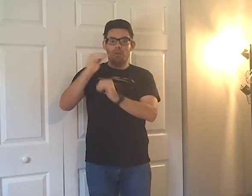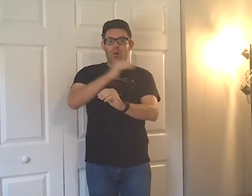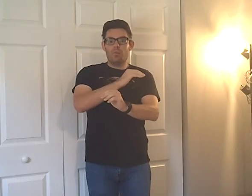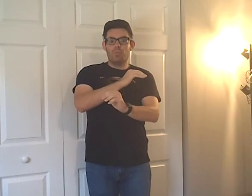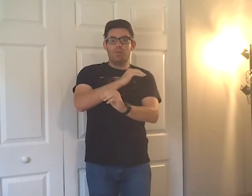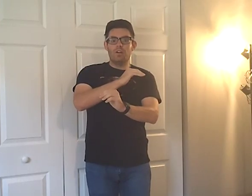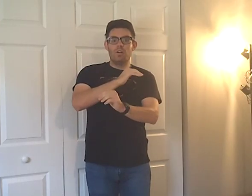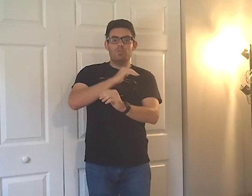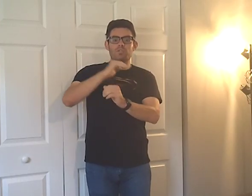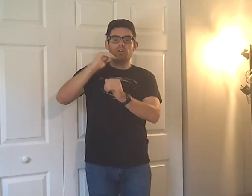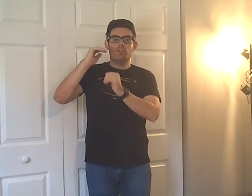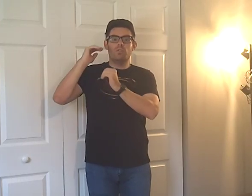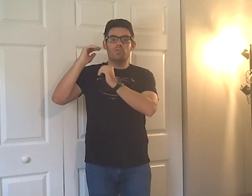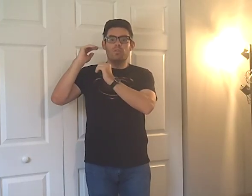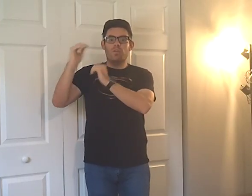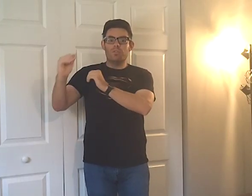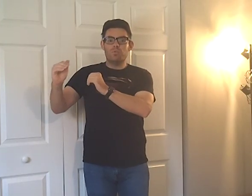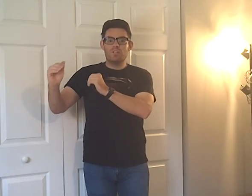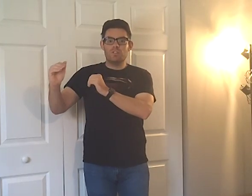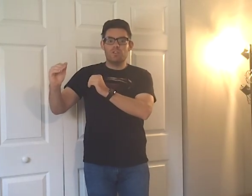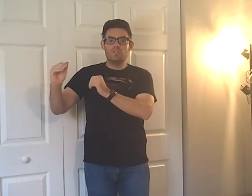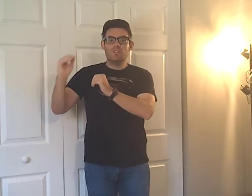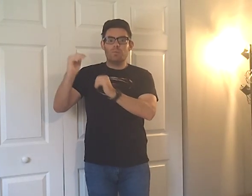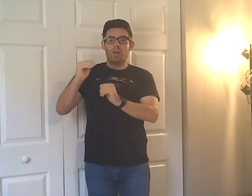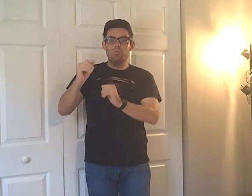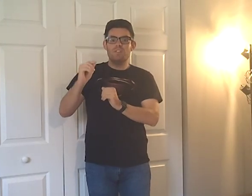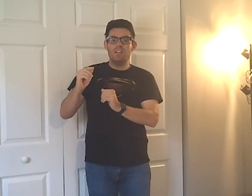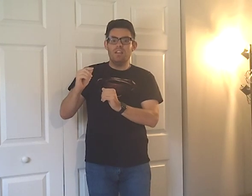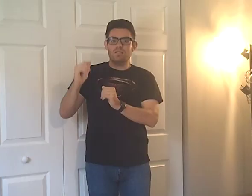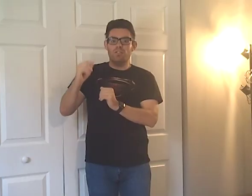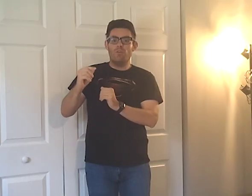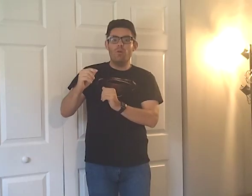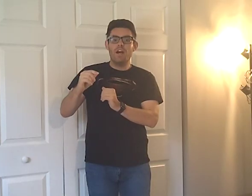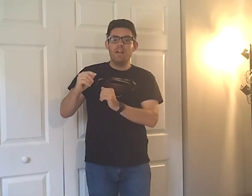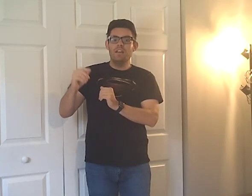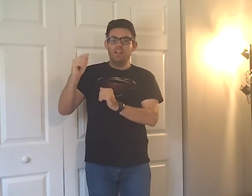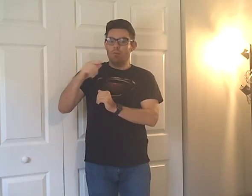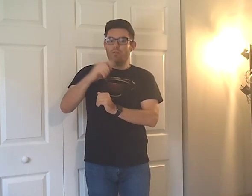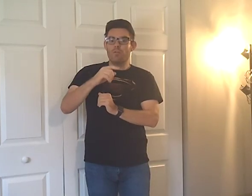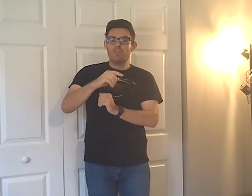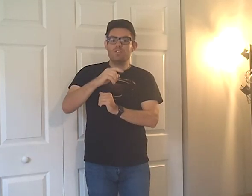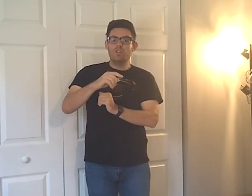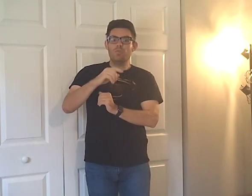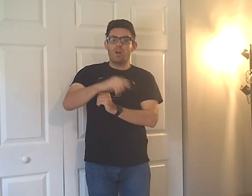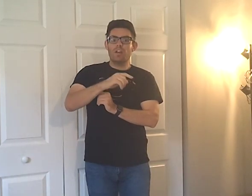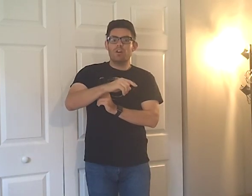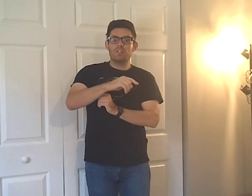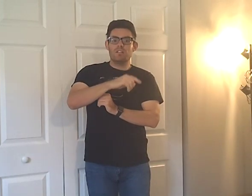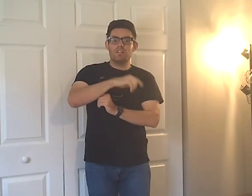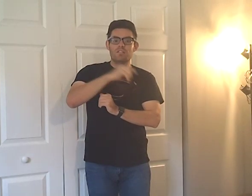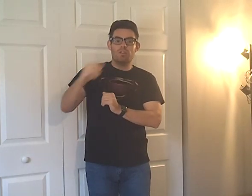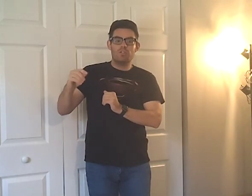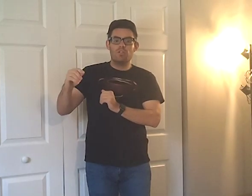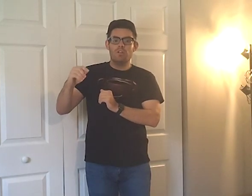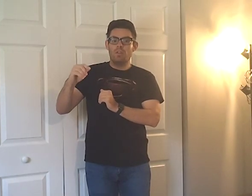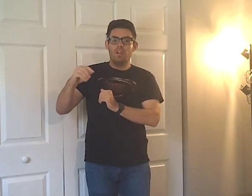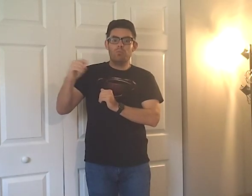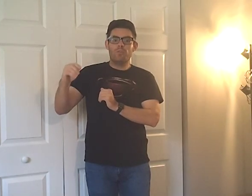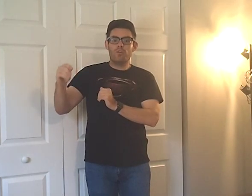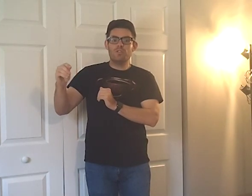about where the plot goes or the twists and turns, but I will say this. The Fall Guy, it refers to Ryan Gosling, his character. It refers